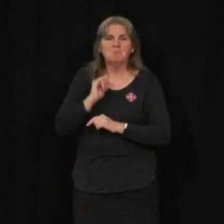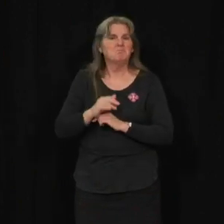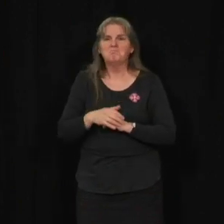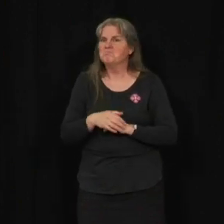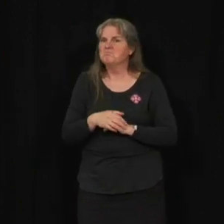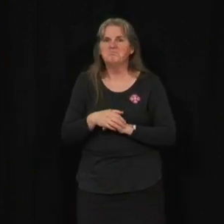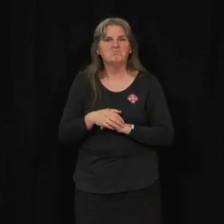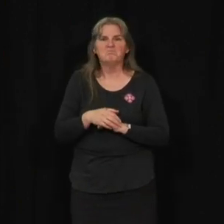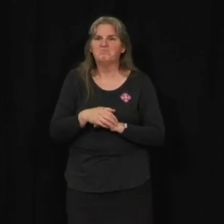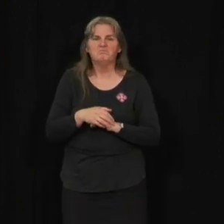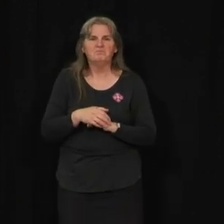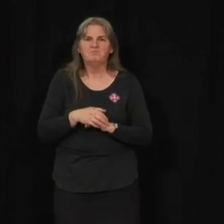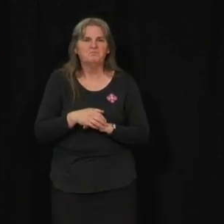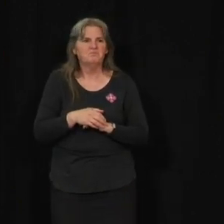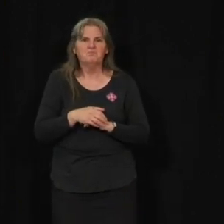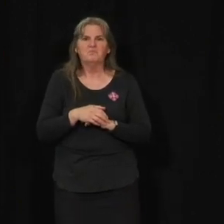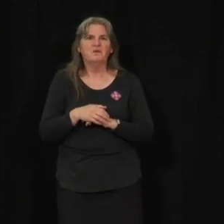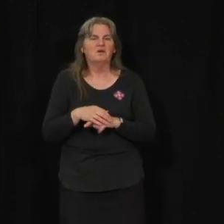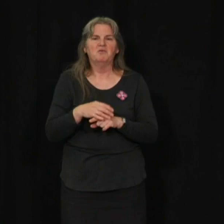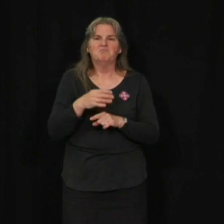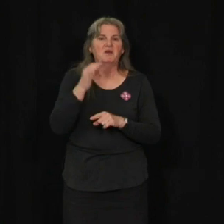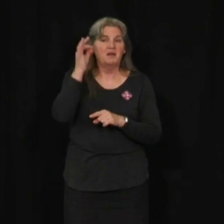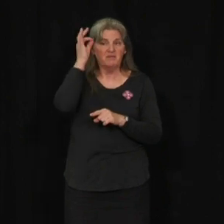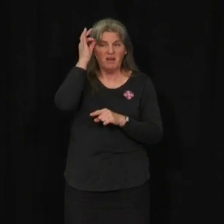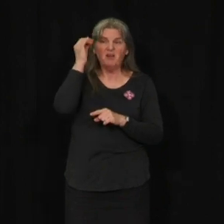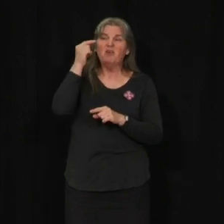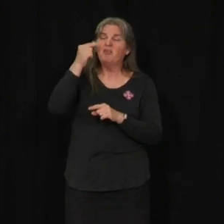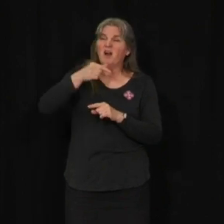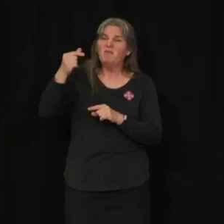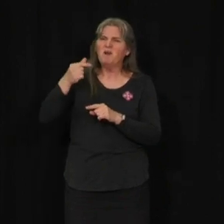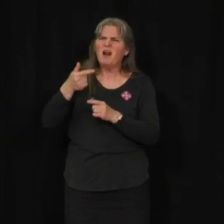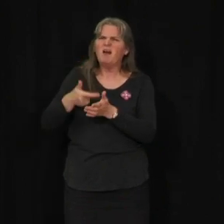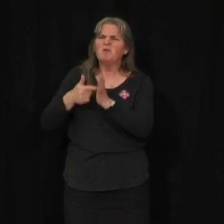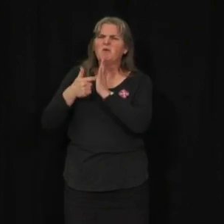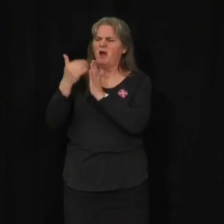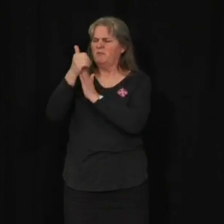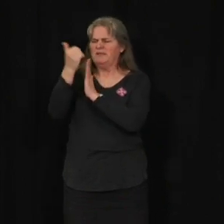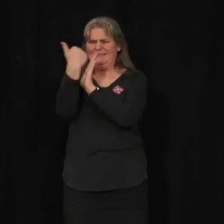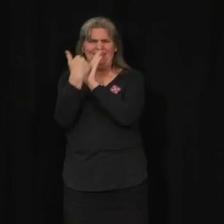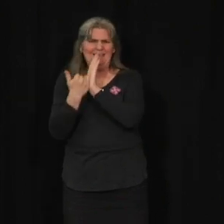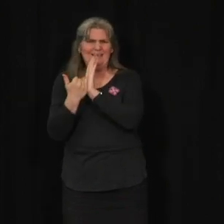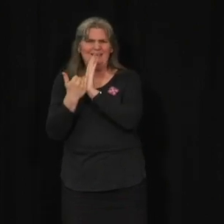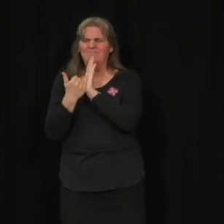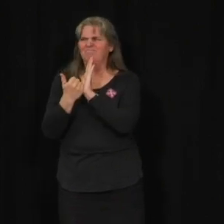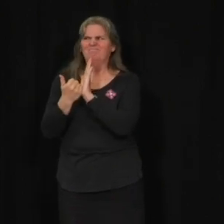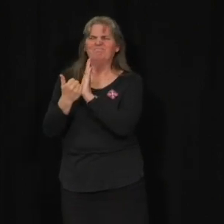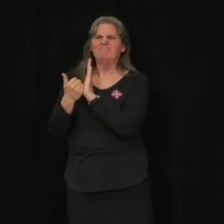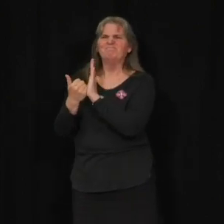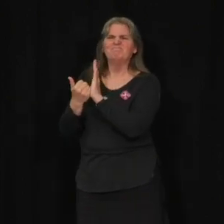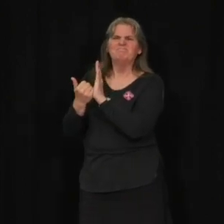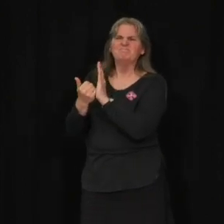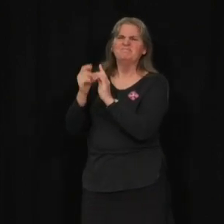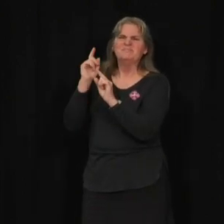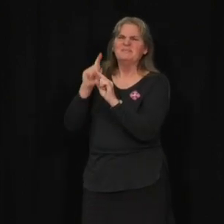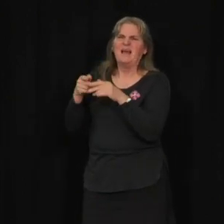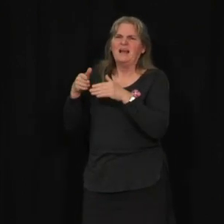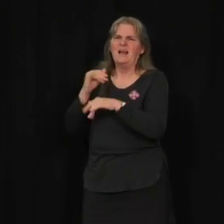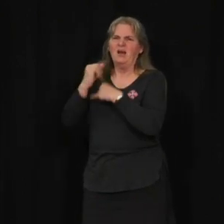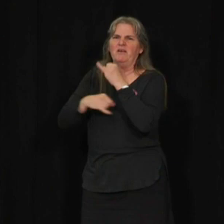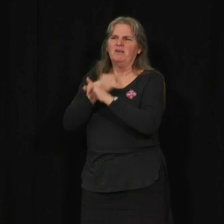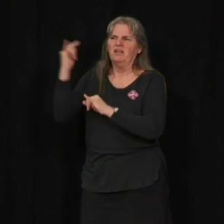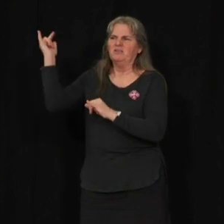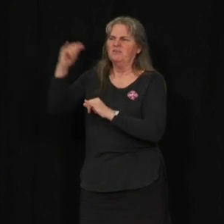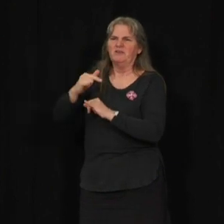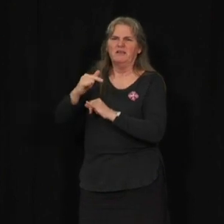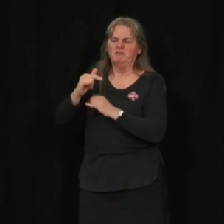federal requirements for international arrivals, let alone comfortable with the